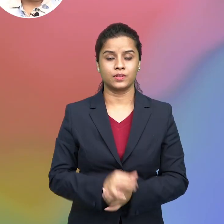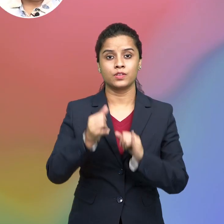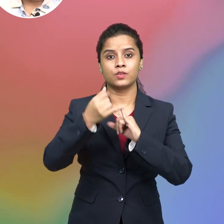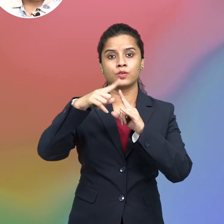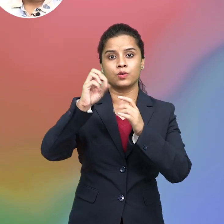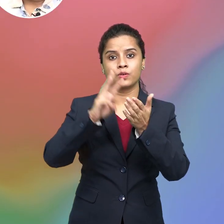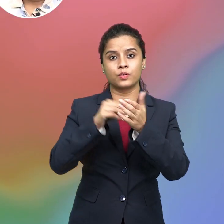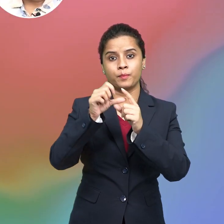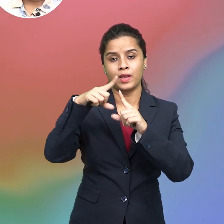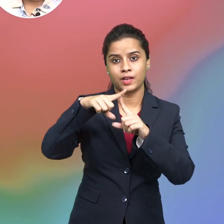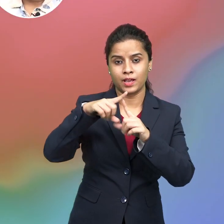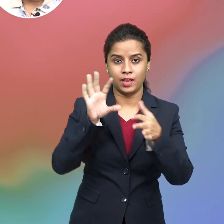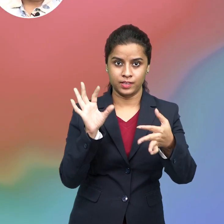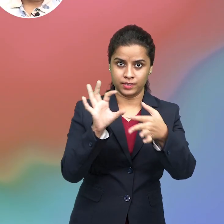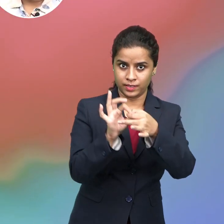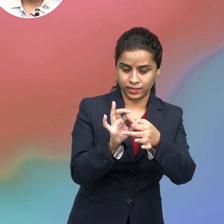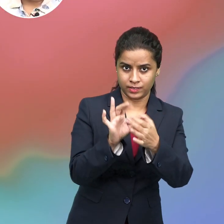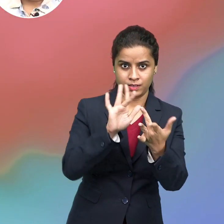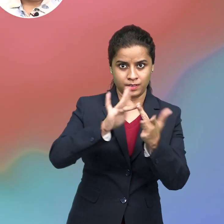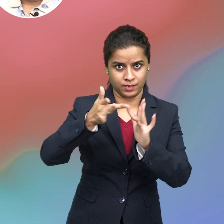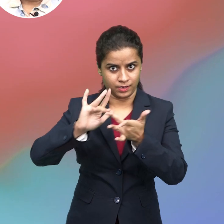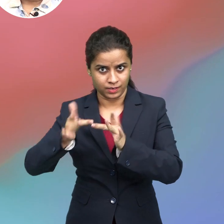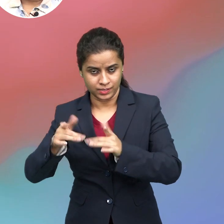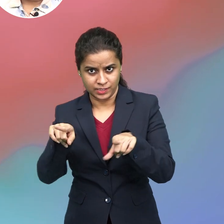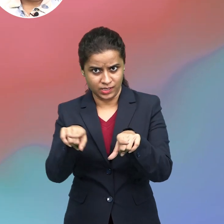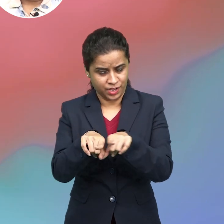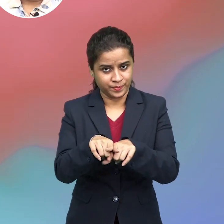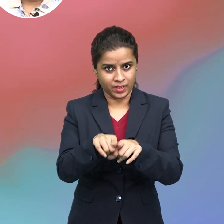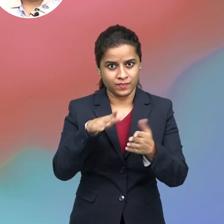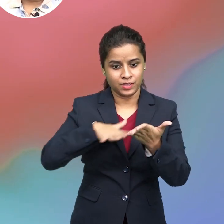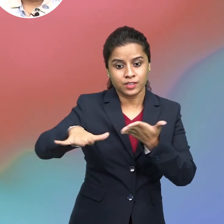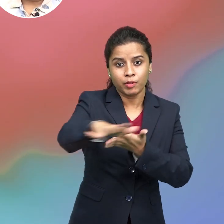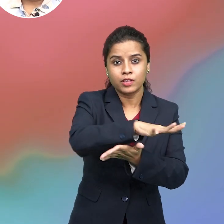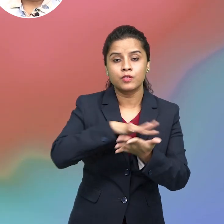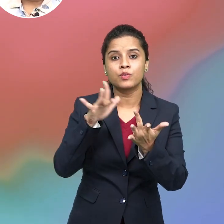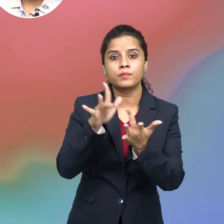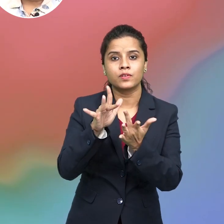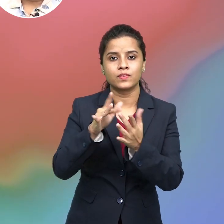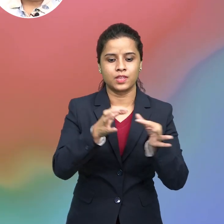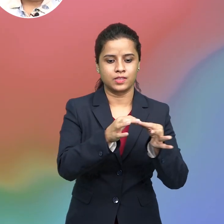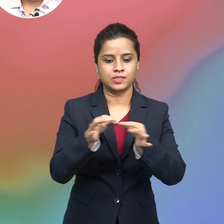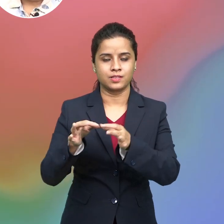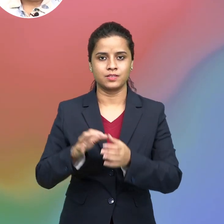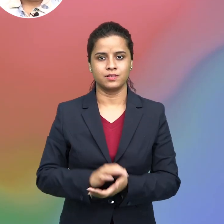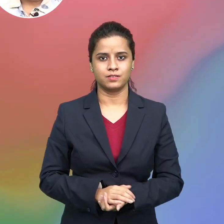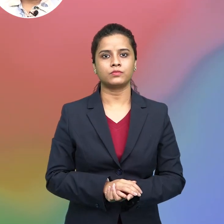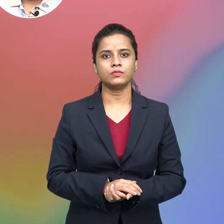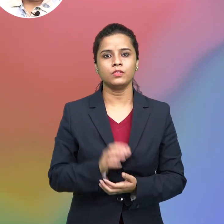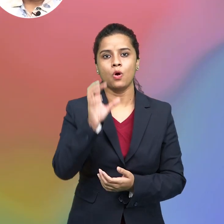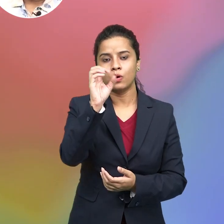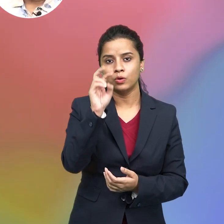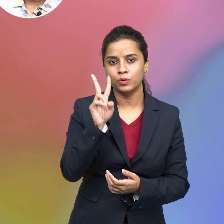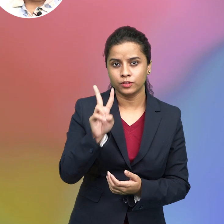The stomata are connected as a network with the spaces between the cells.